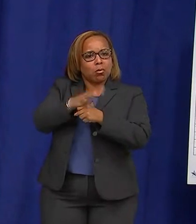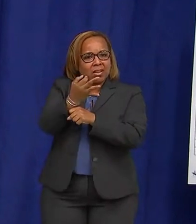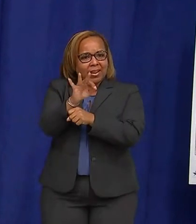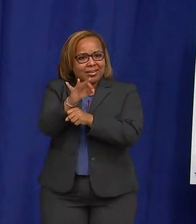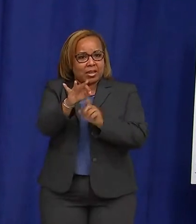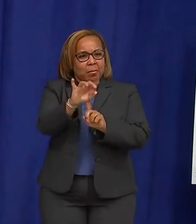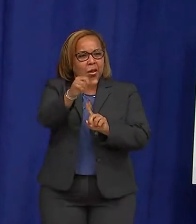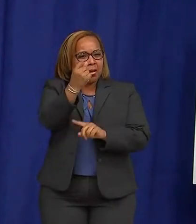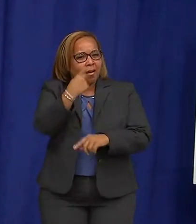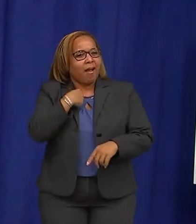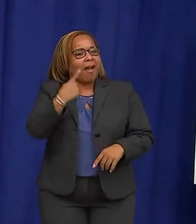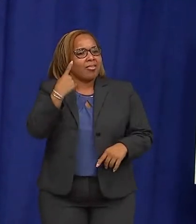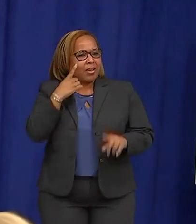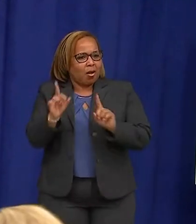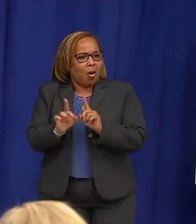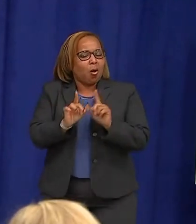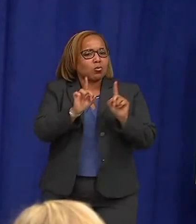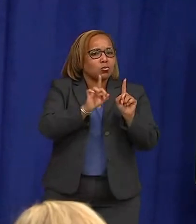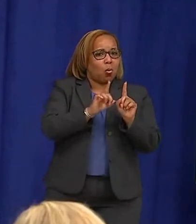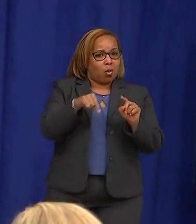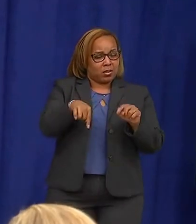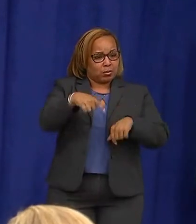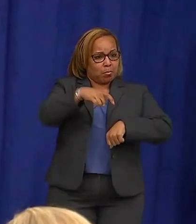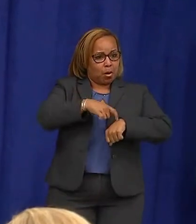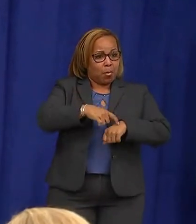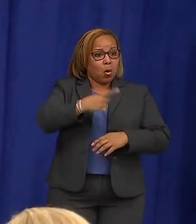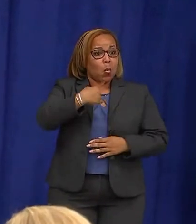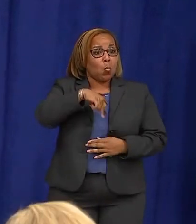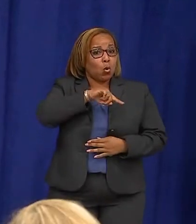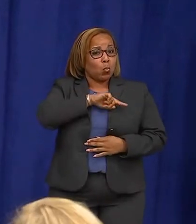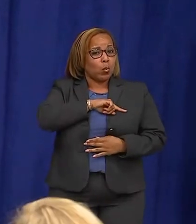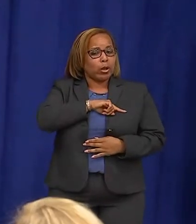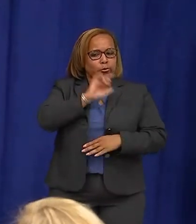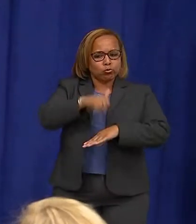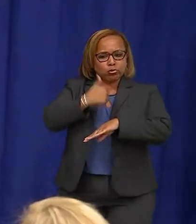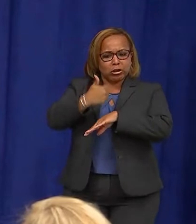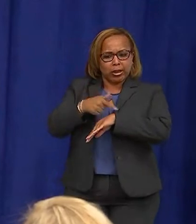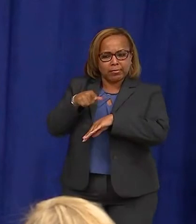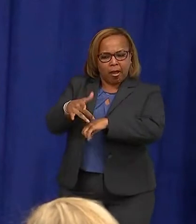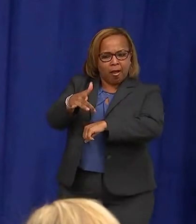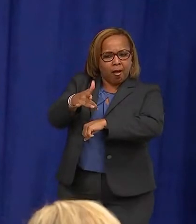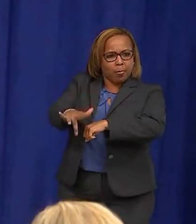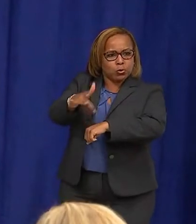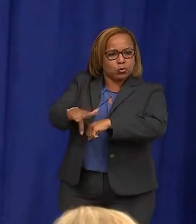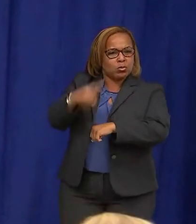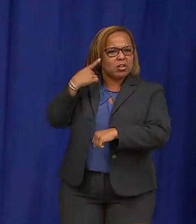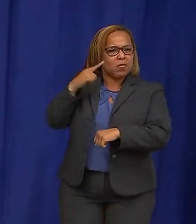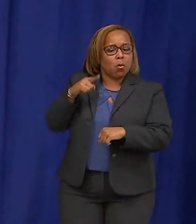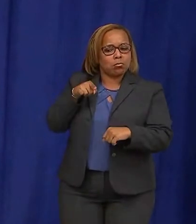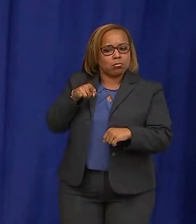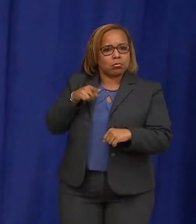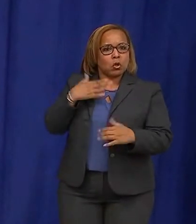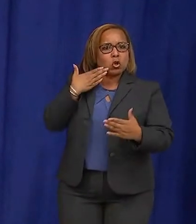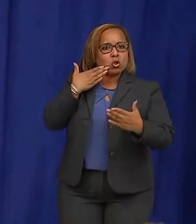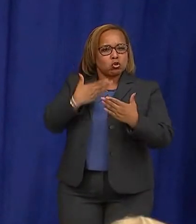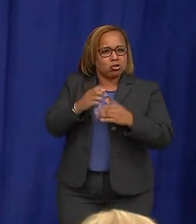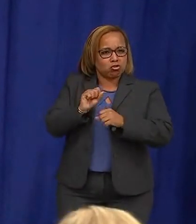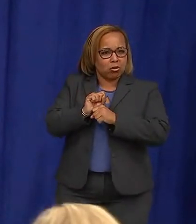COVID-19. But I think it's also a moment where we are creating opportunities for good